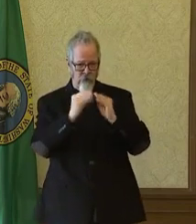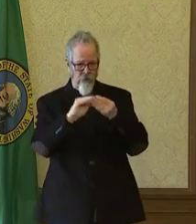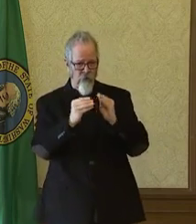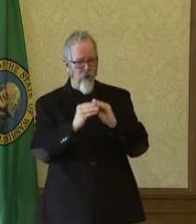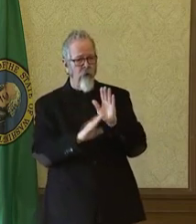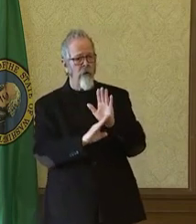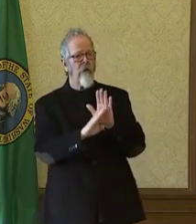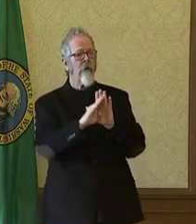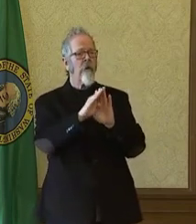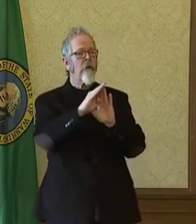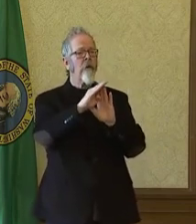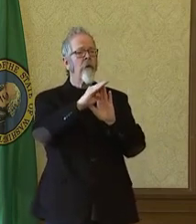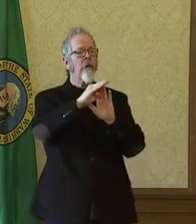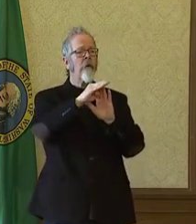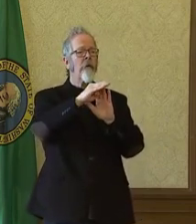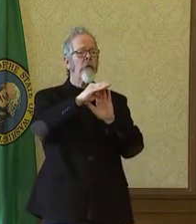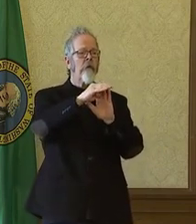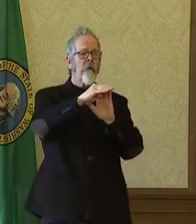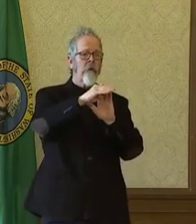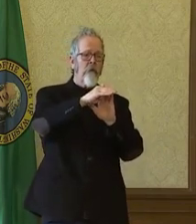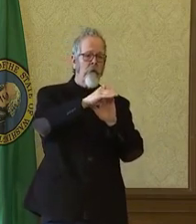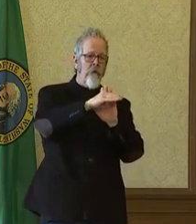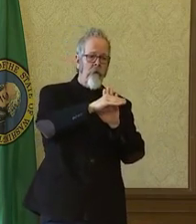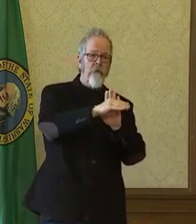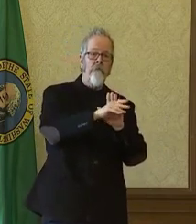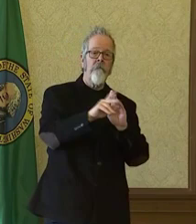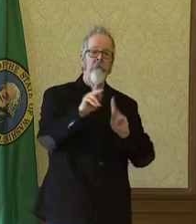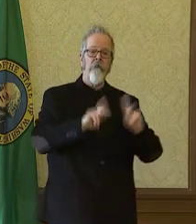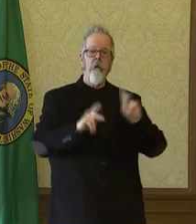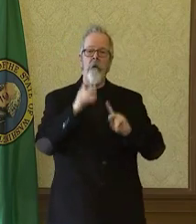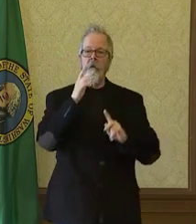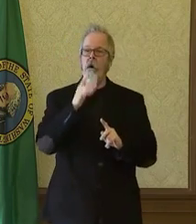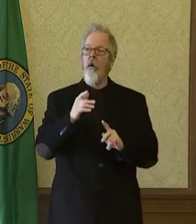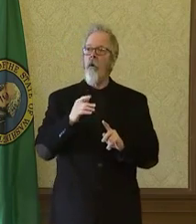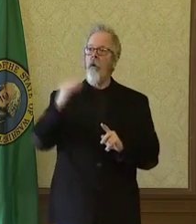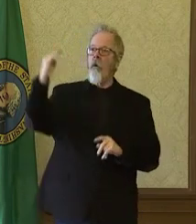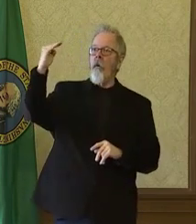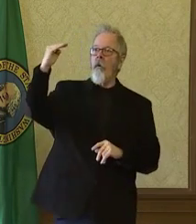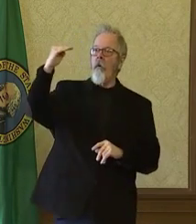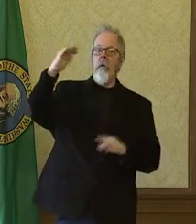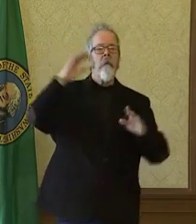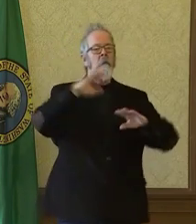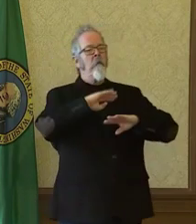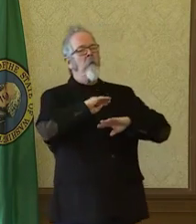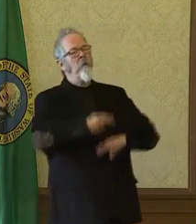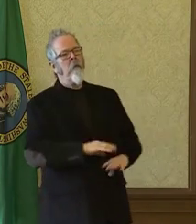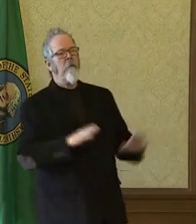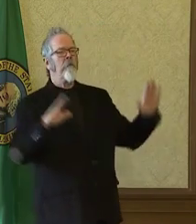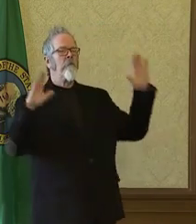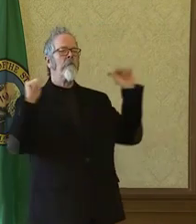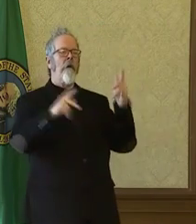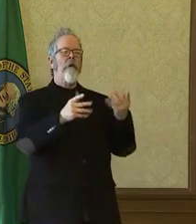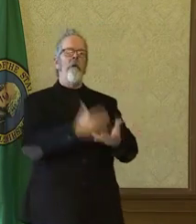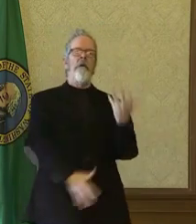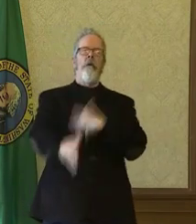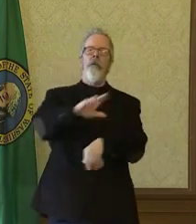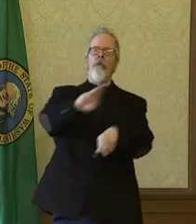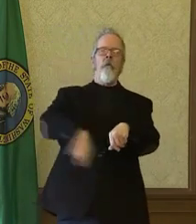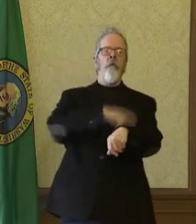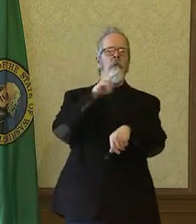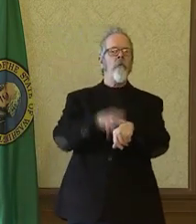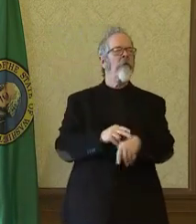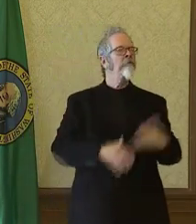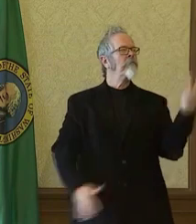up, to take it easy a little bit, thinking that we're on top of this. That could be a fatal mistake. So yes, we have